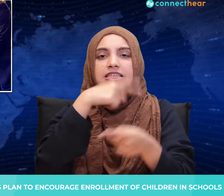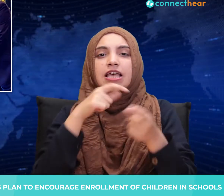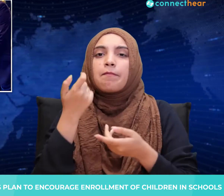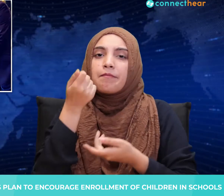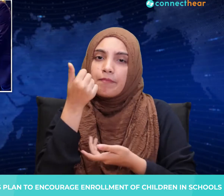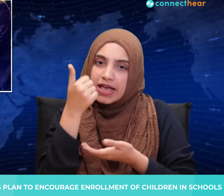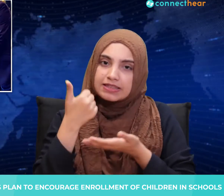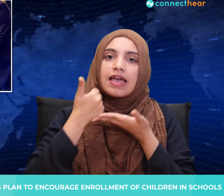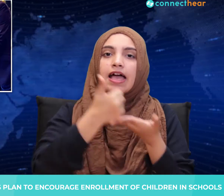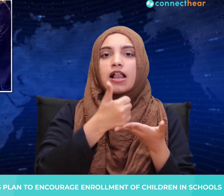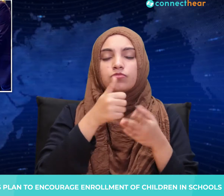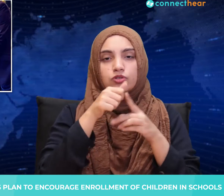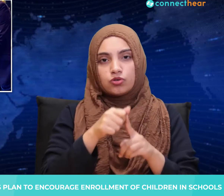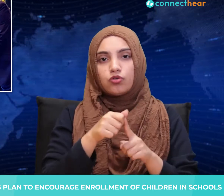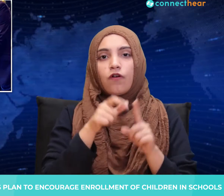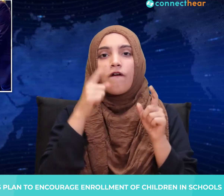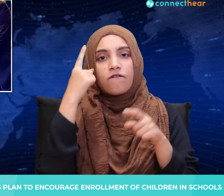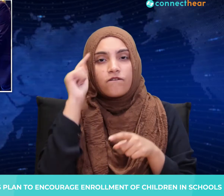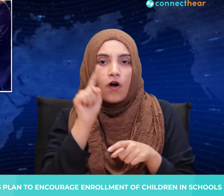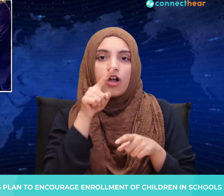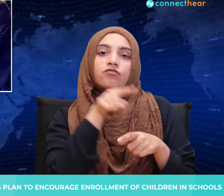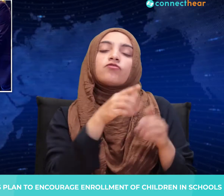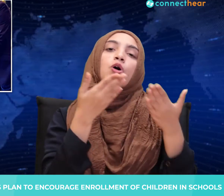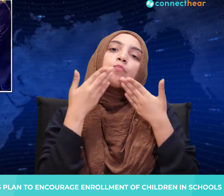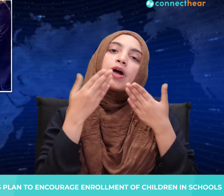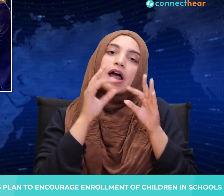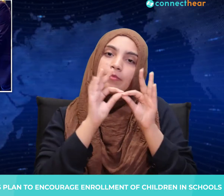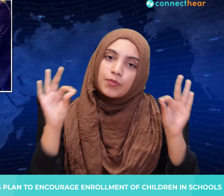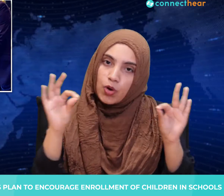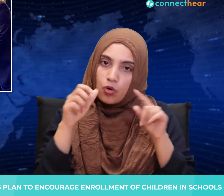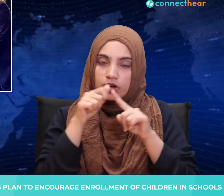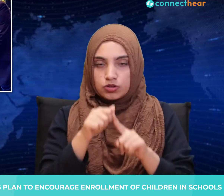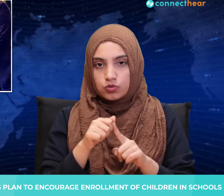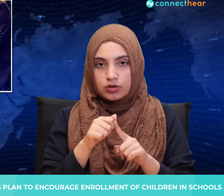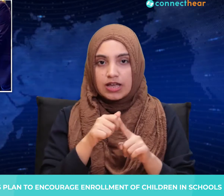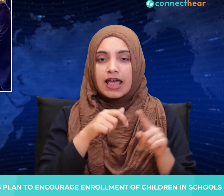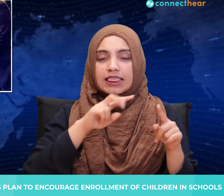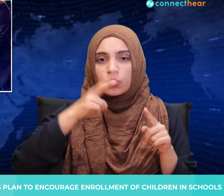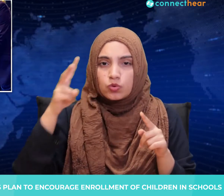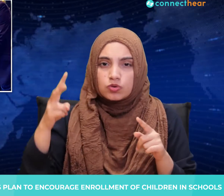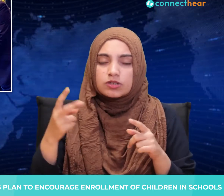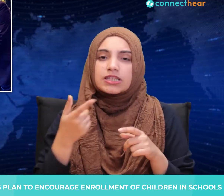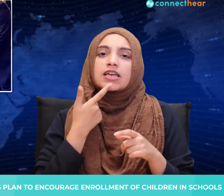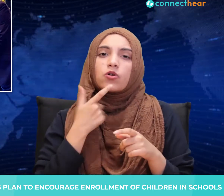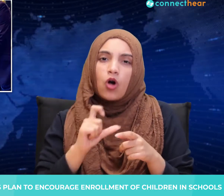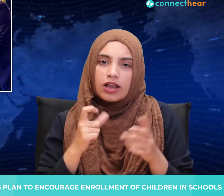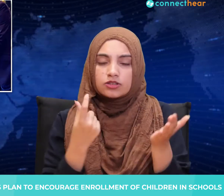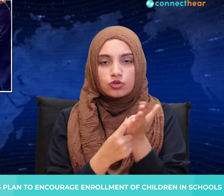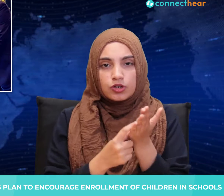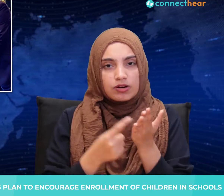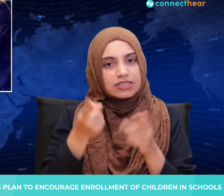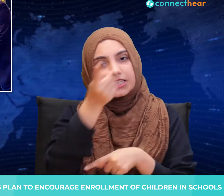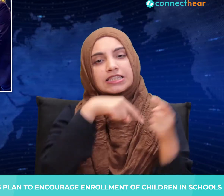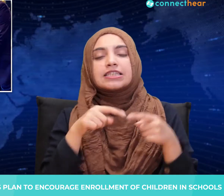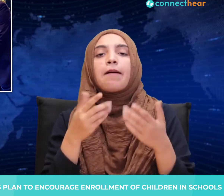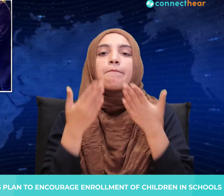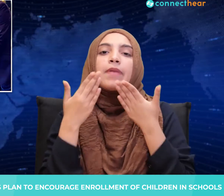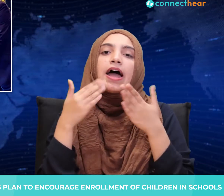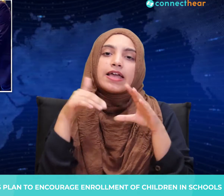households for the education of their children at primary, secondary, and higher secondary